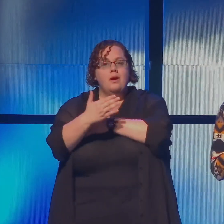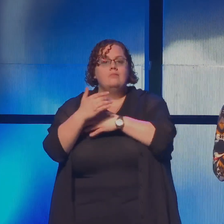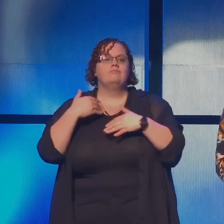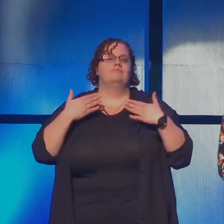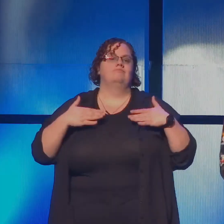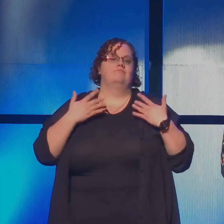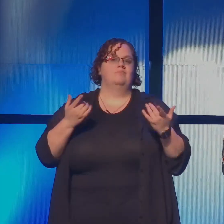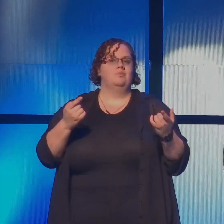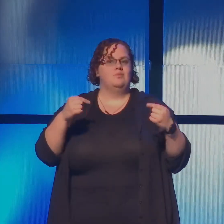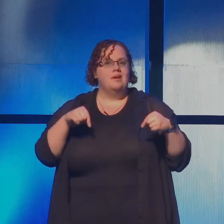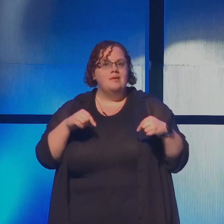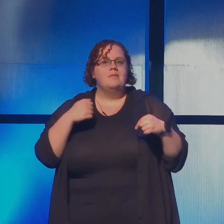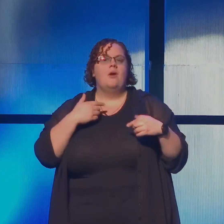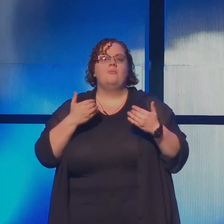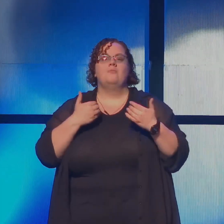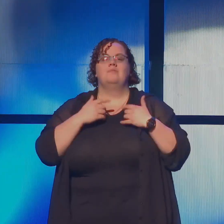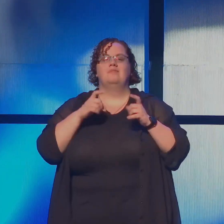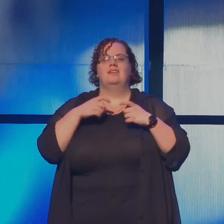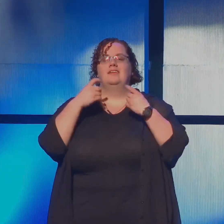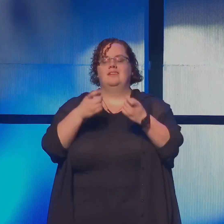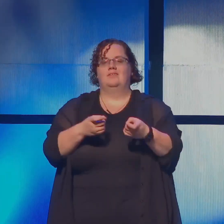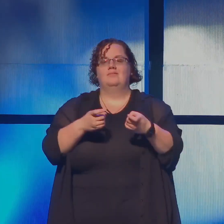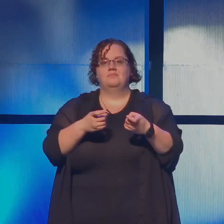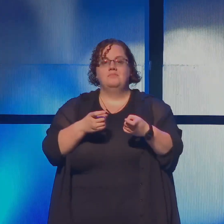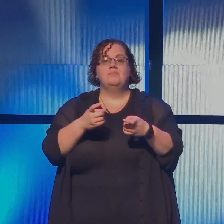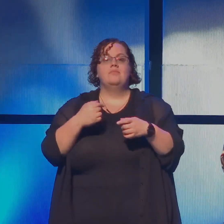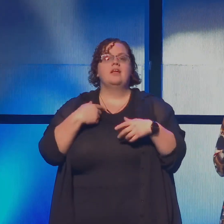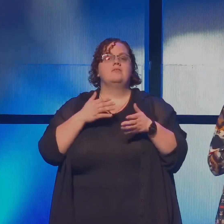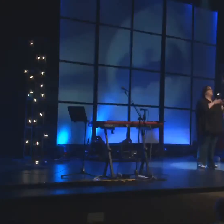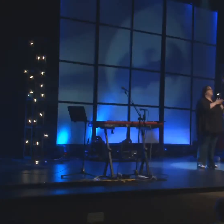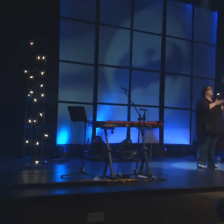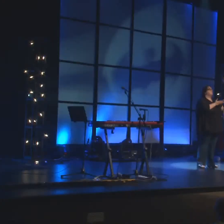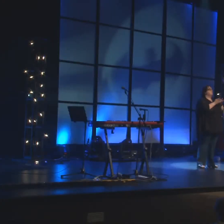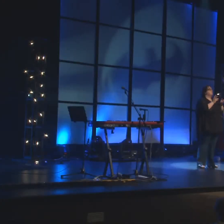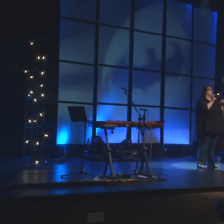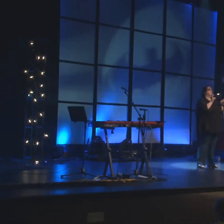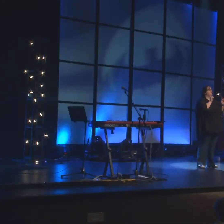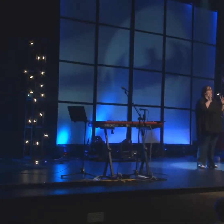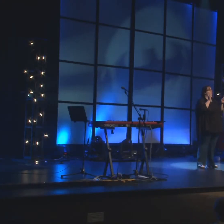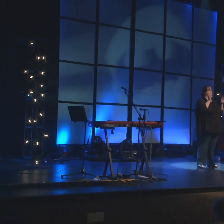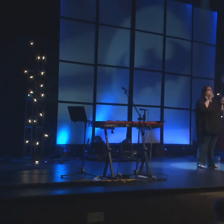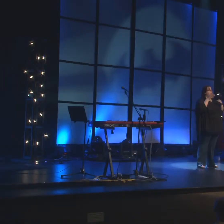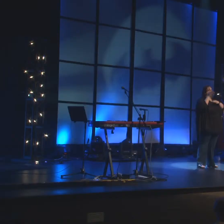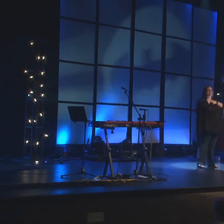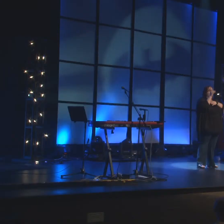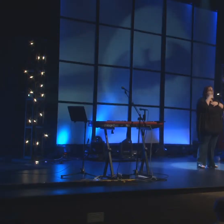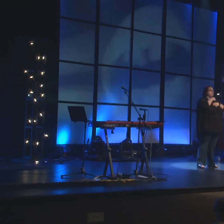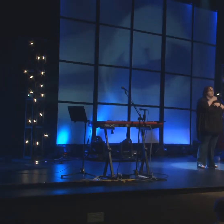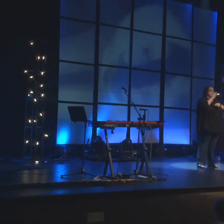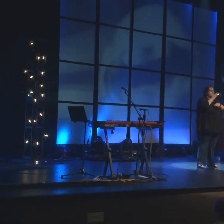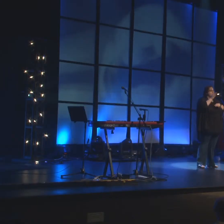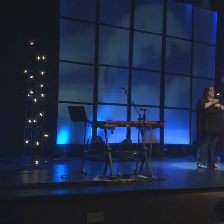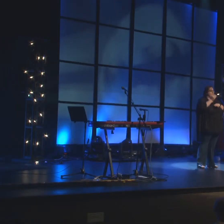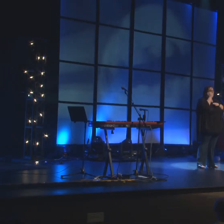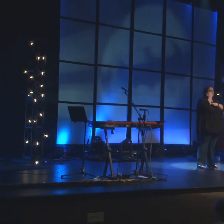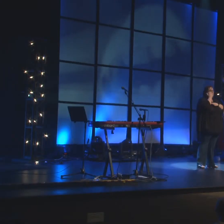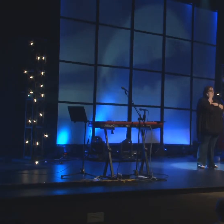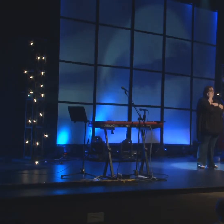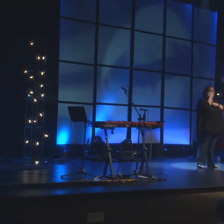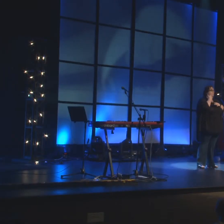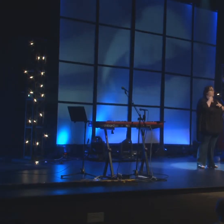here. And we have a gift for you. The book is called The God We Never Knew. So